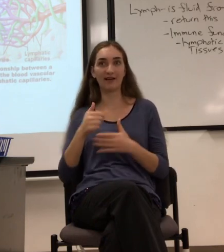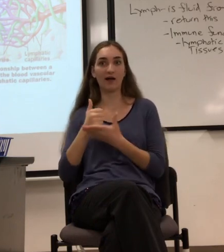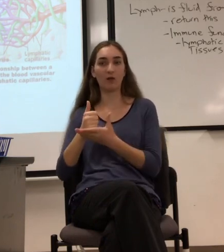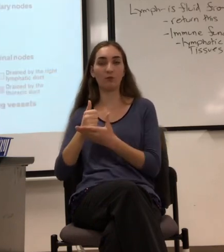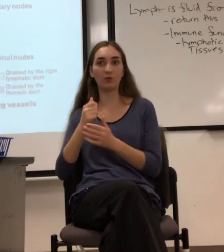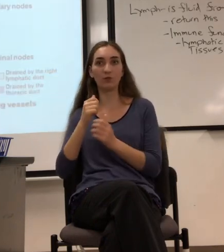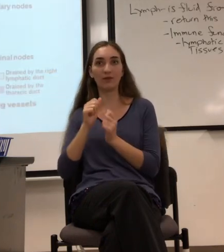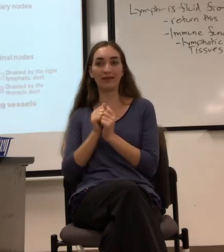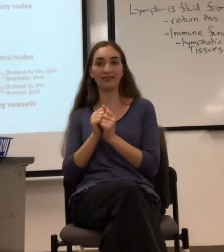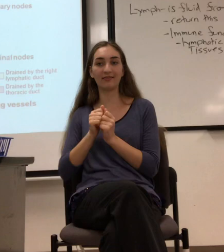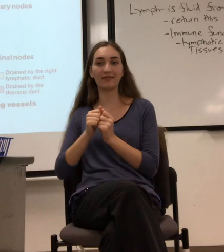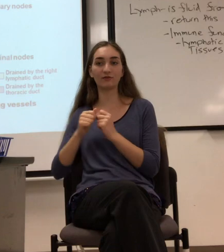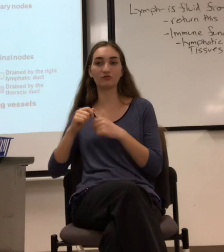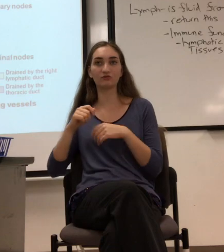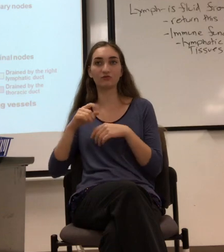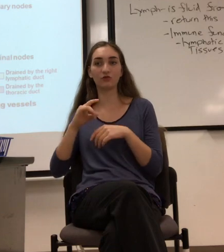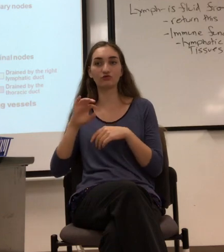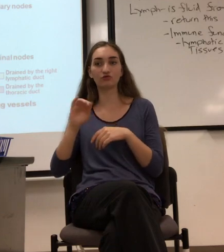an